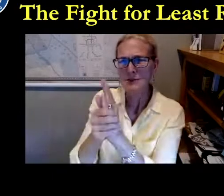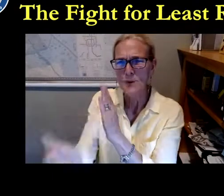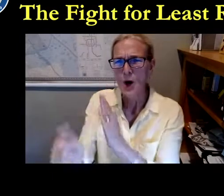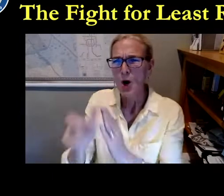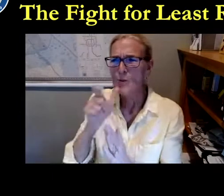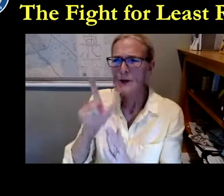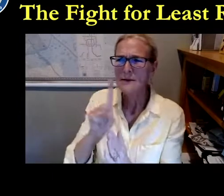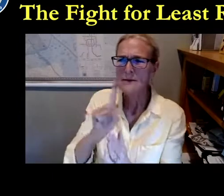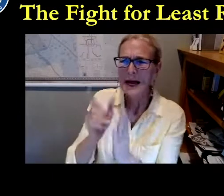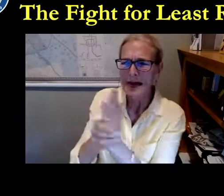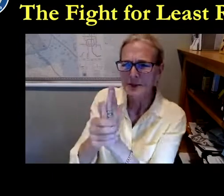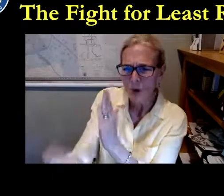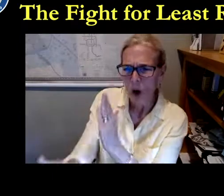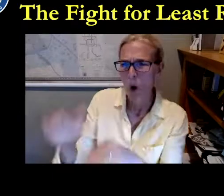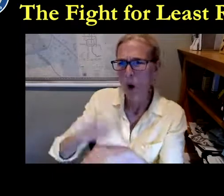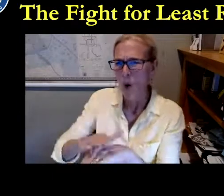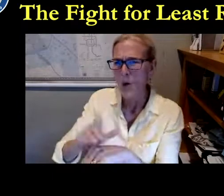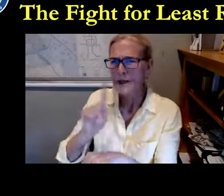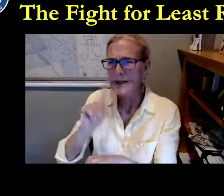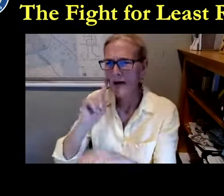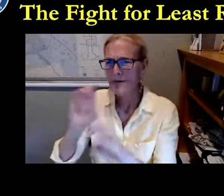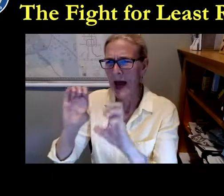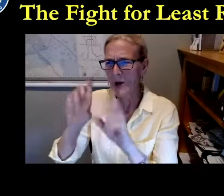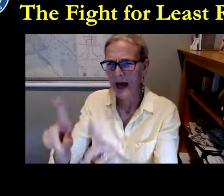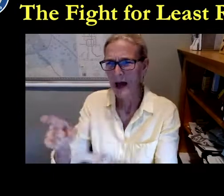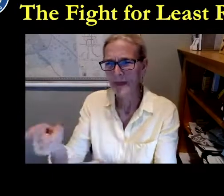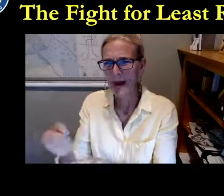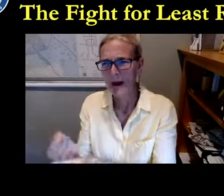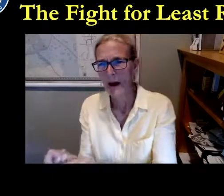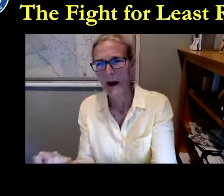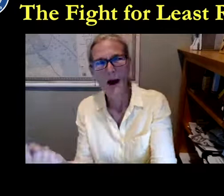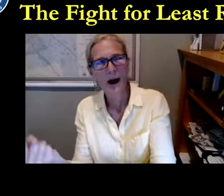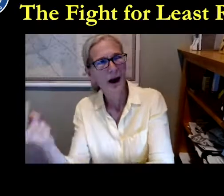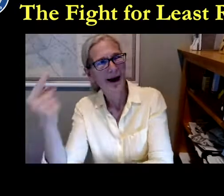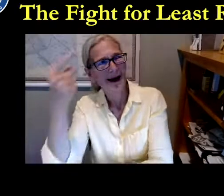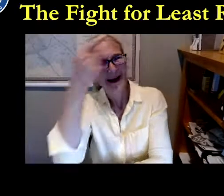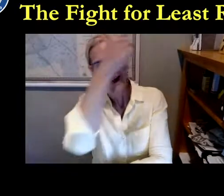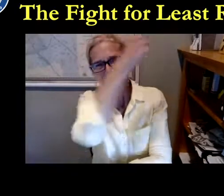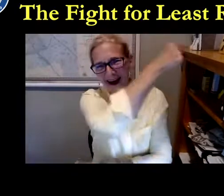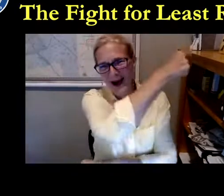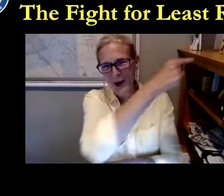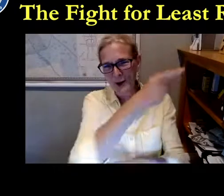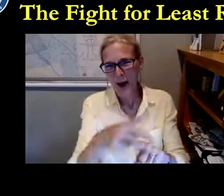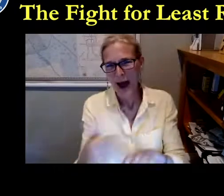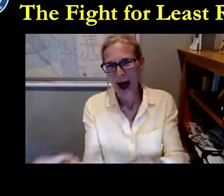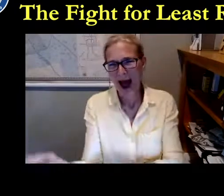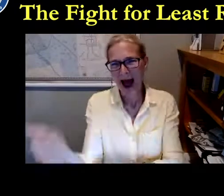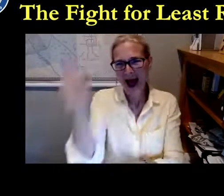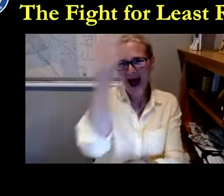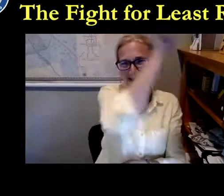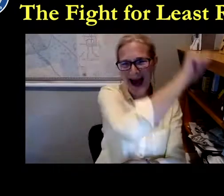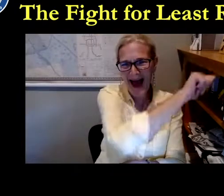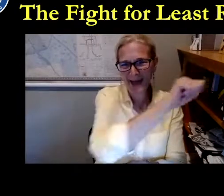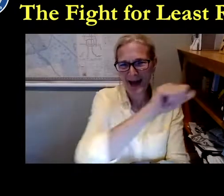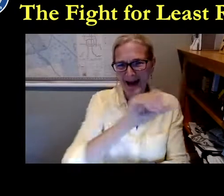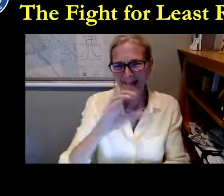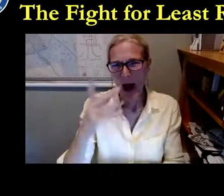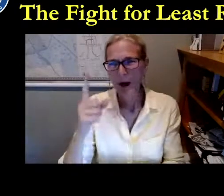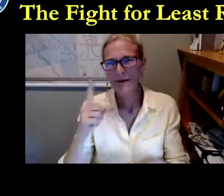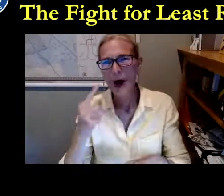to 3 and 0 to 5 program directors and asking them who were their experts on deaf